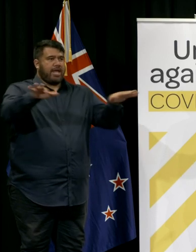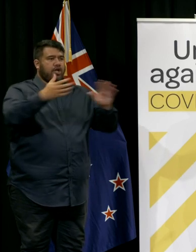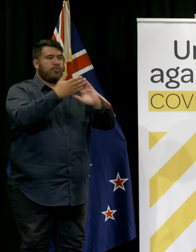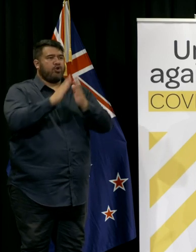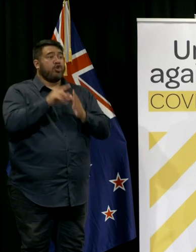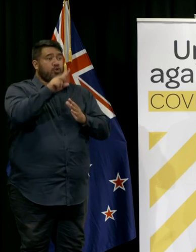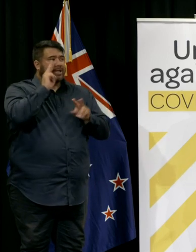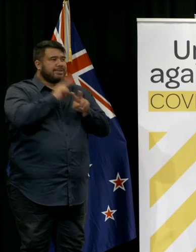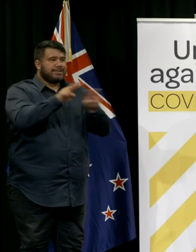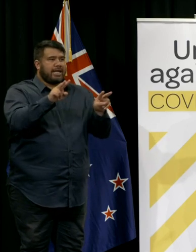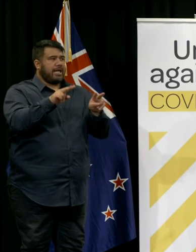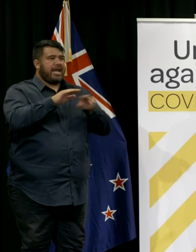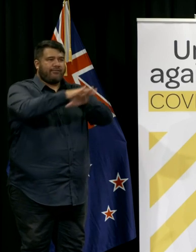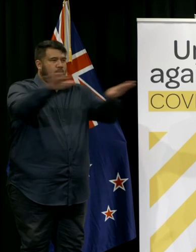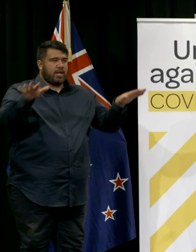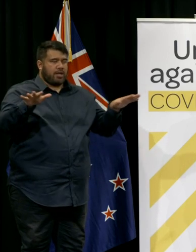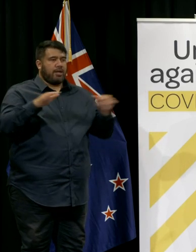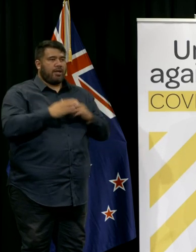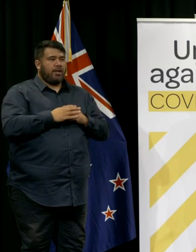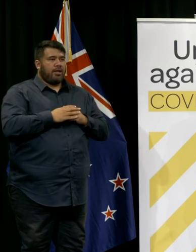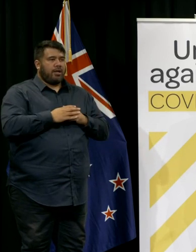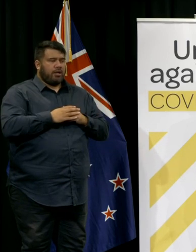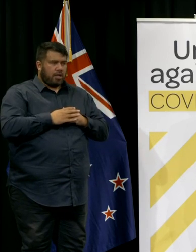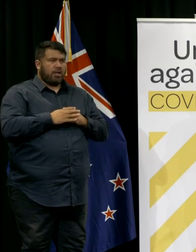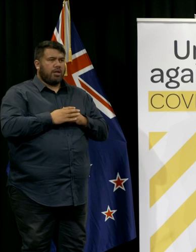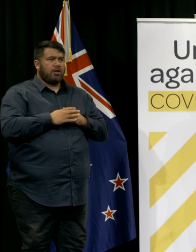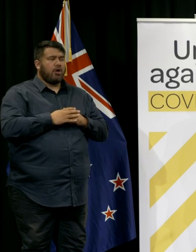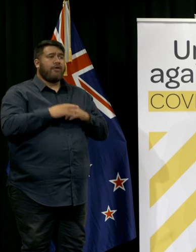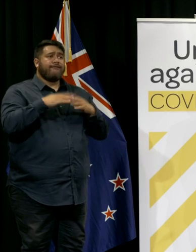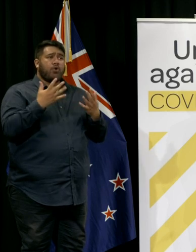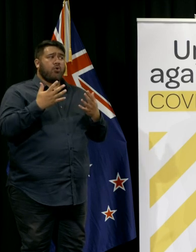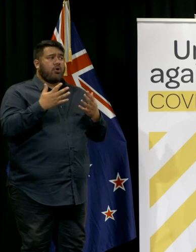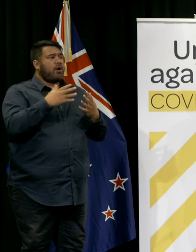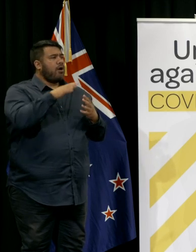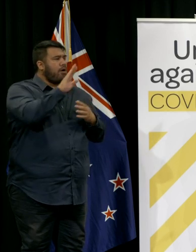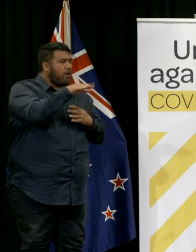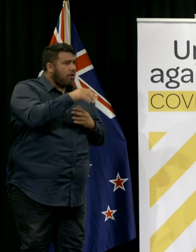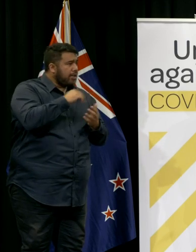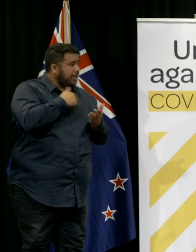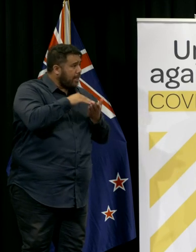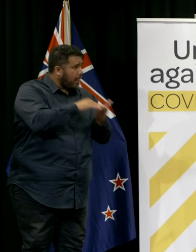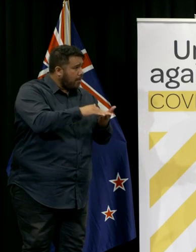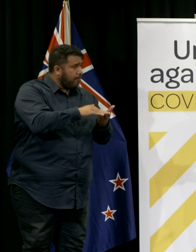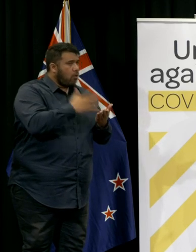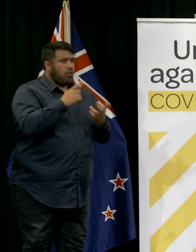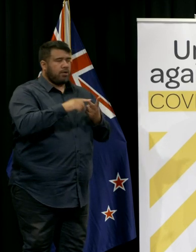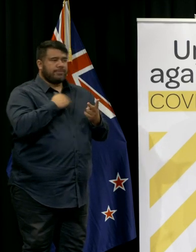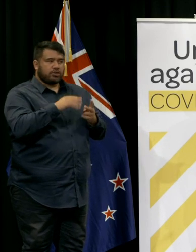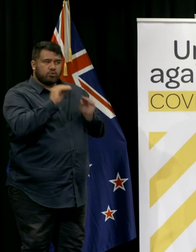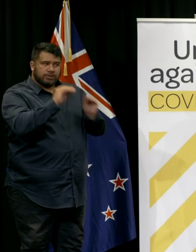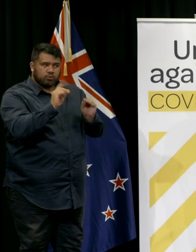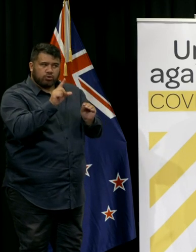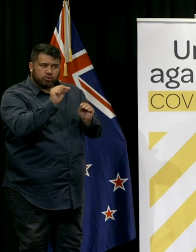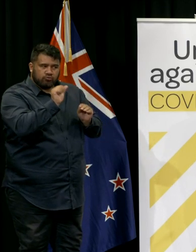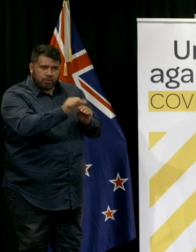that initially we're all about engagement, we're all about encouragement, and we're all about education.